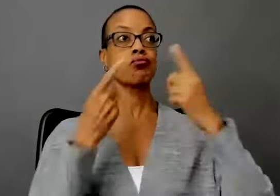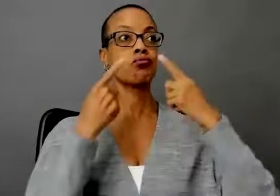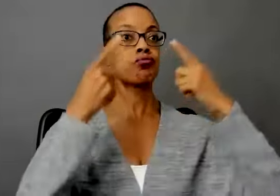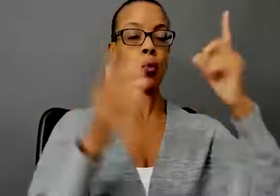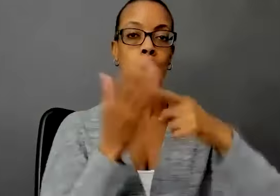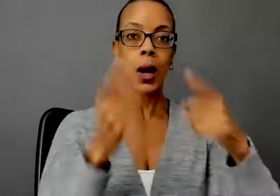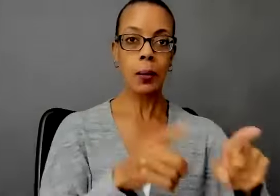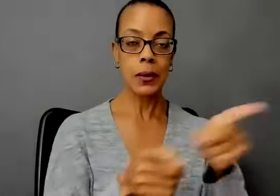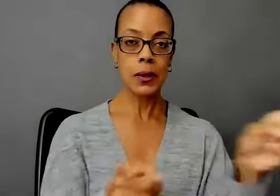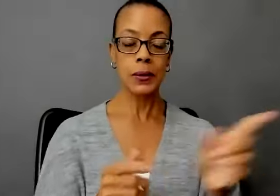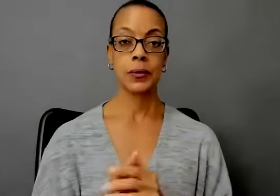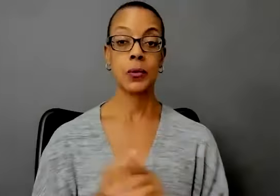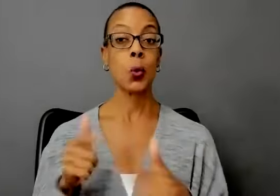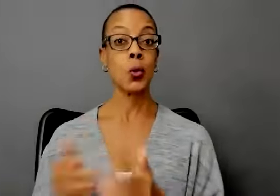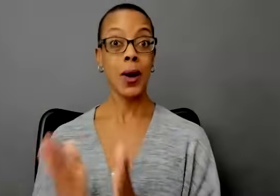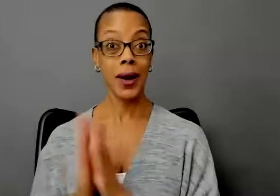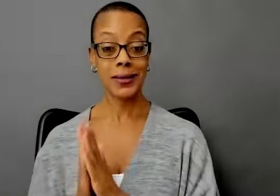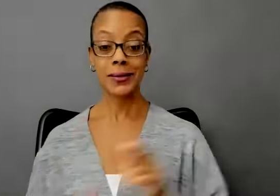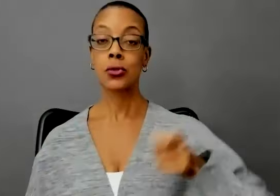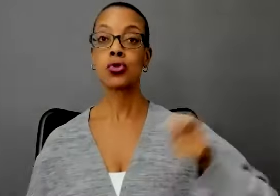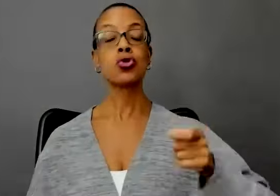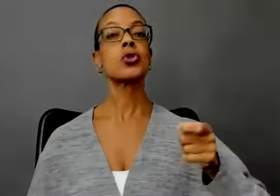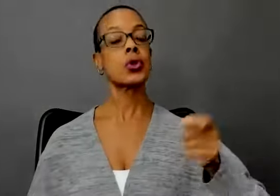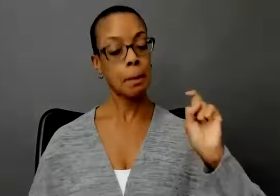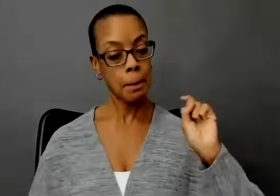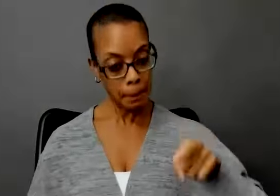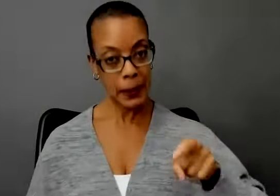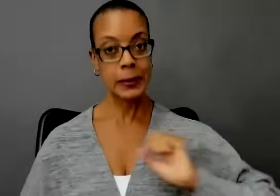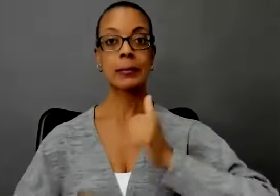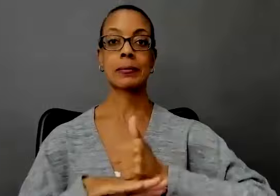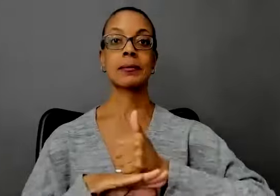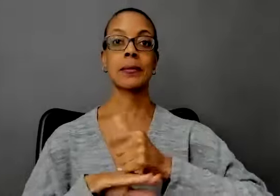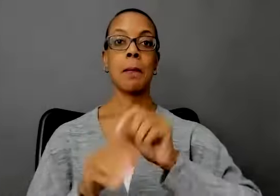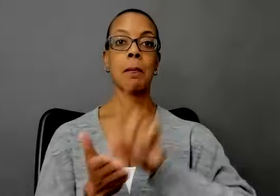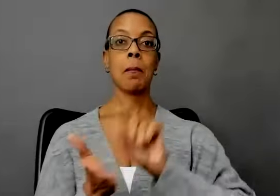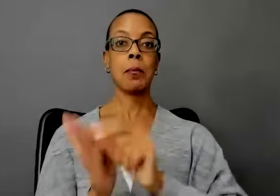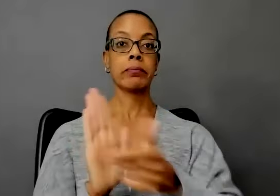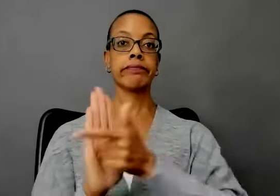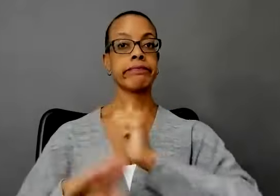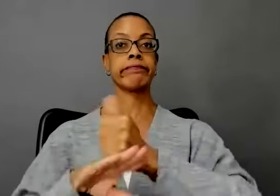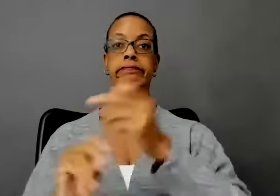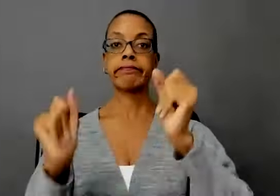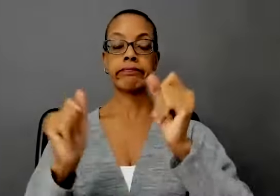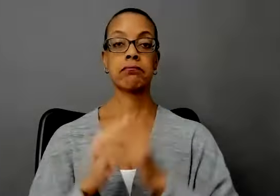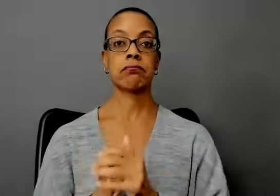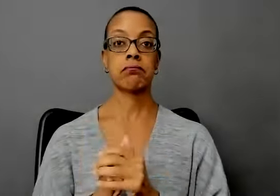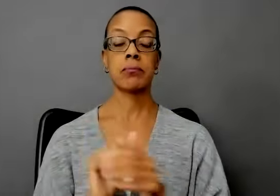Again, upon request, judges are mandated to impose these publication bans immediately. This ensures swift action to protect